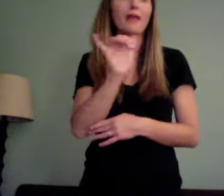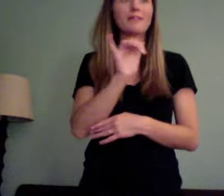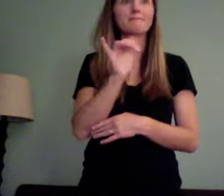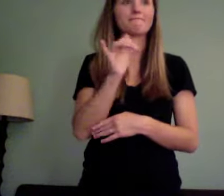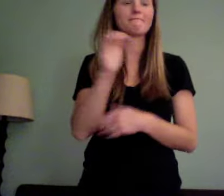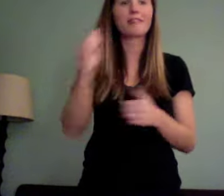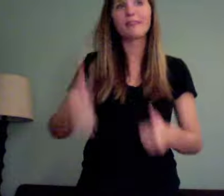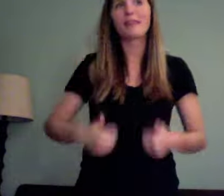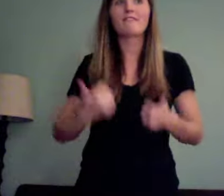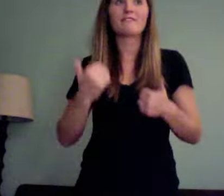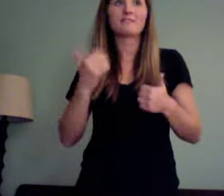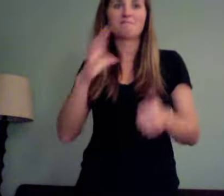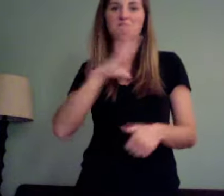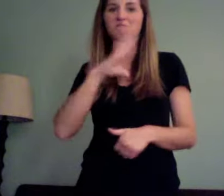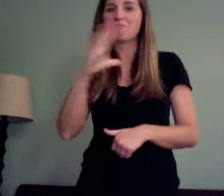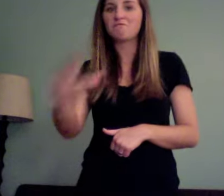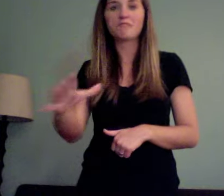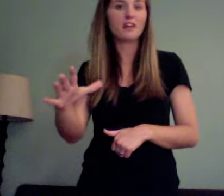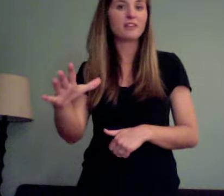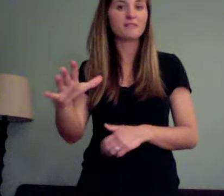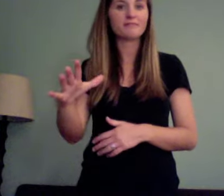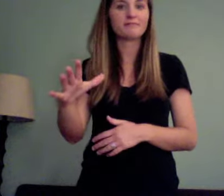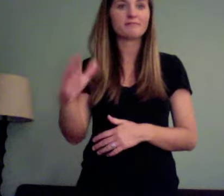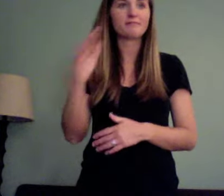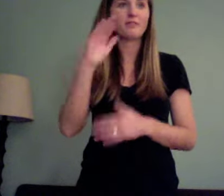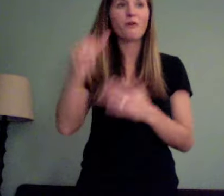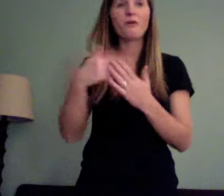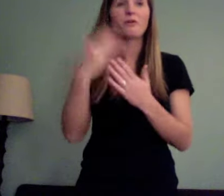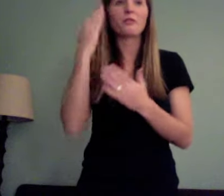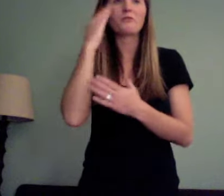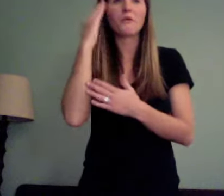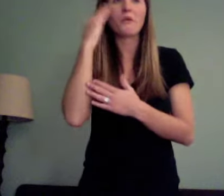But we all know there are things that trigger our greatest failures.